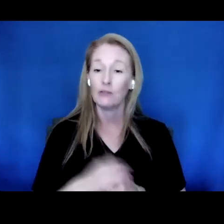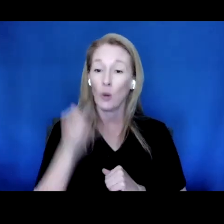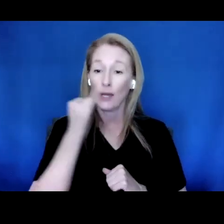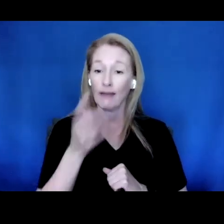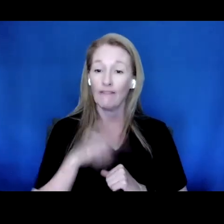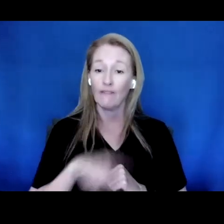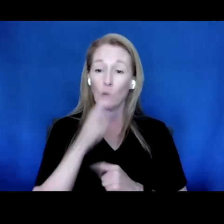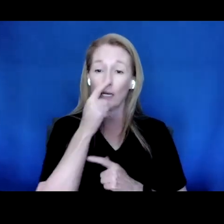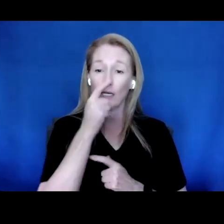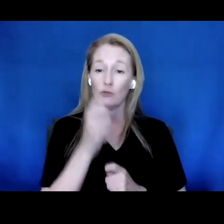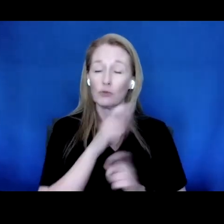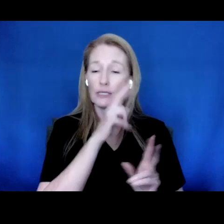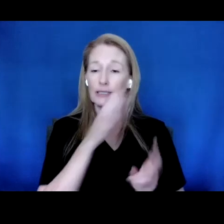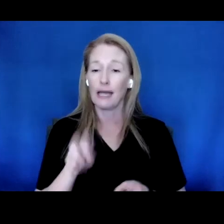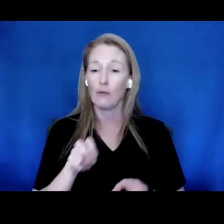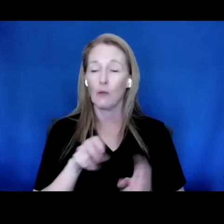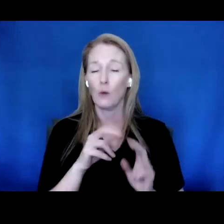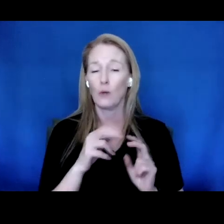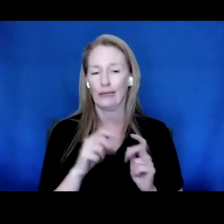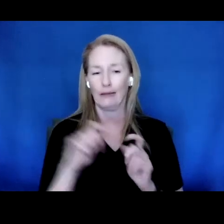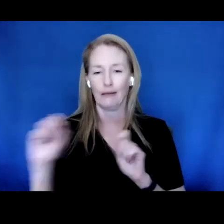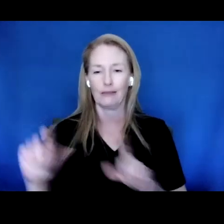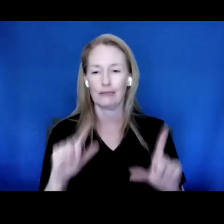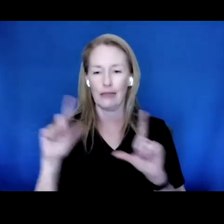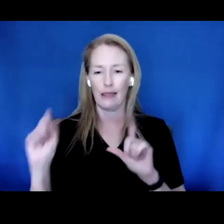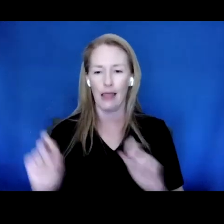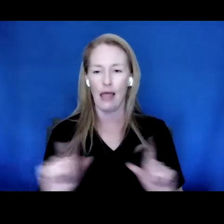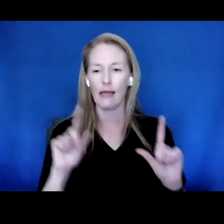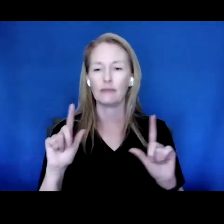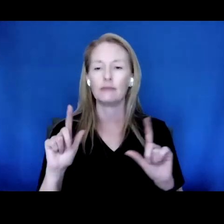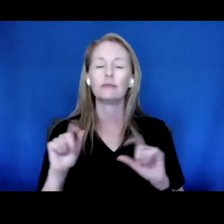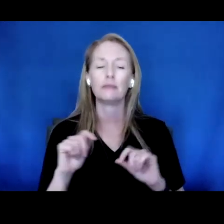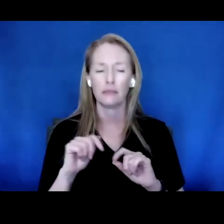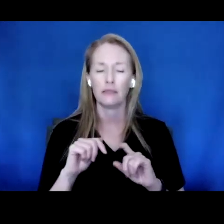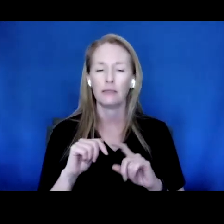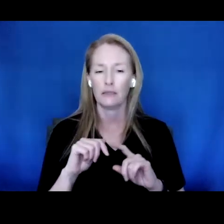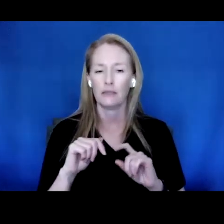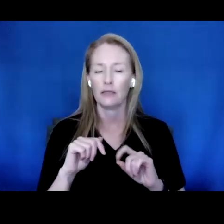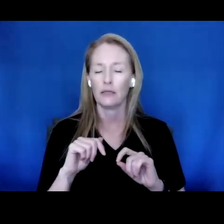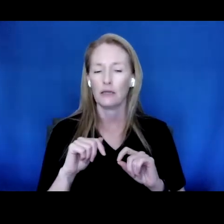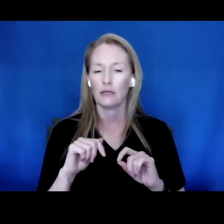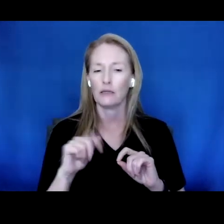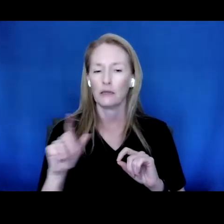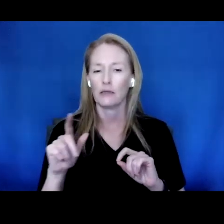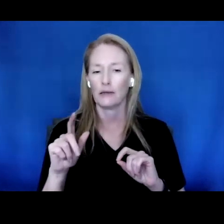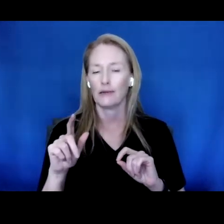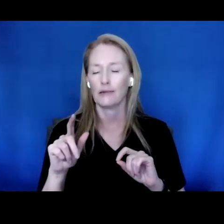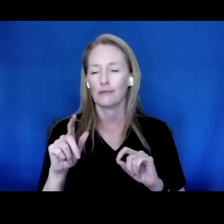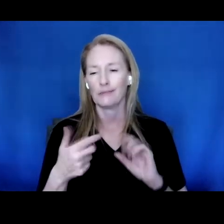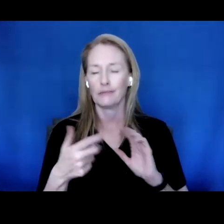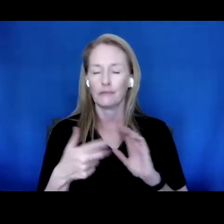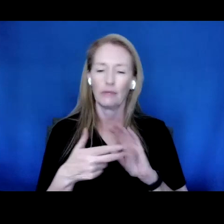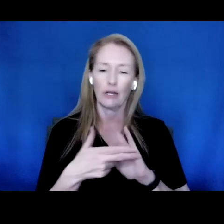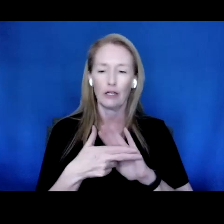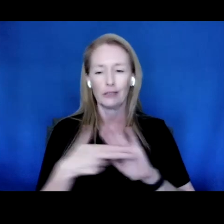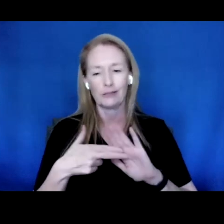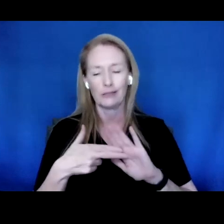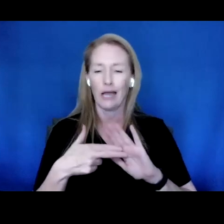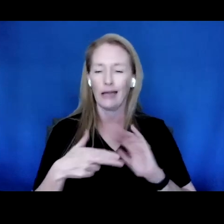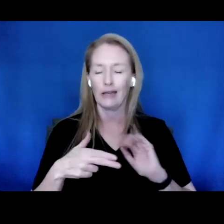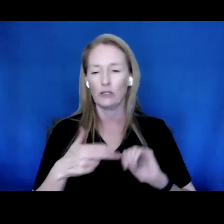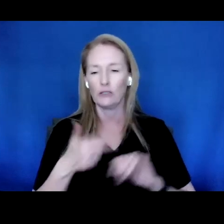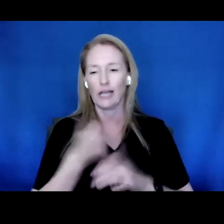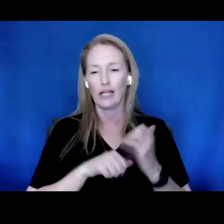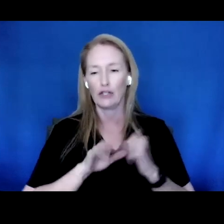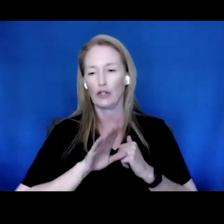from Stephanie, they are titled or named by her name. So Stephanie Brennhofer slides